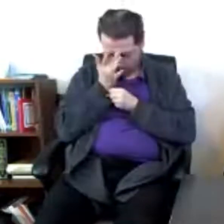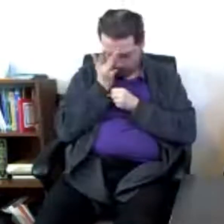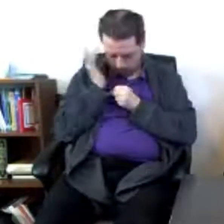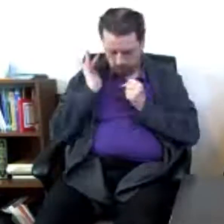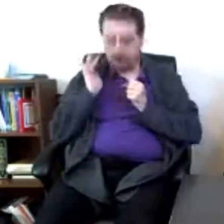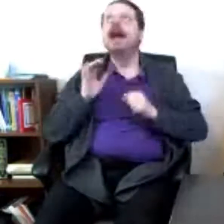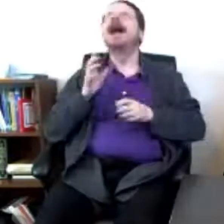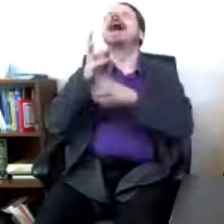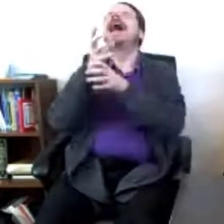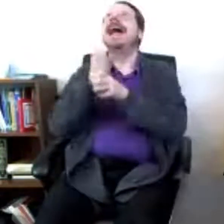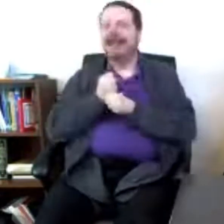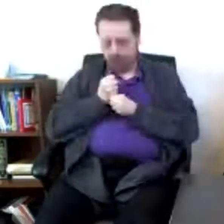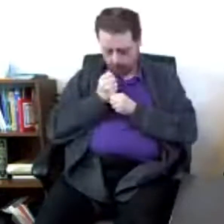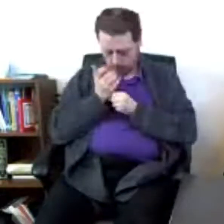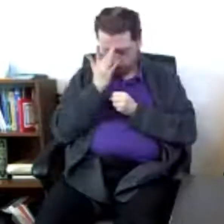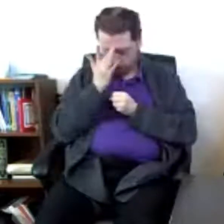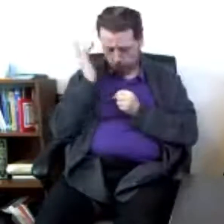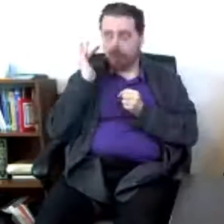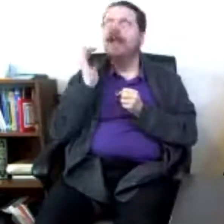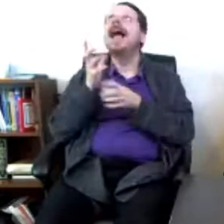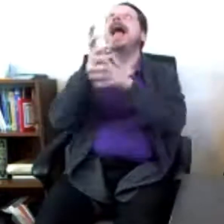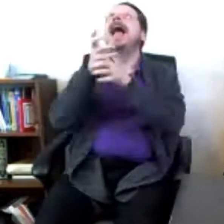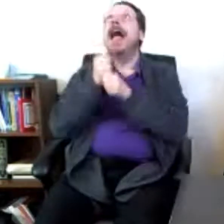to our own detriment.